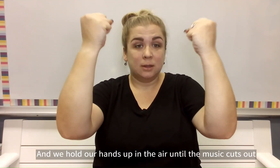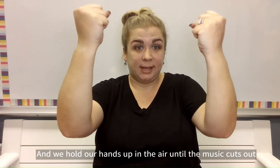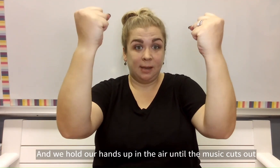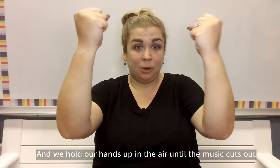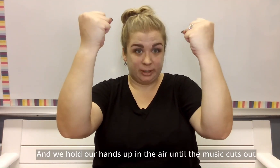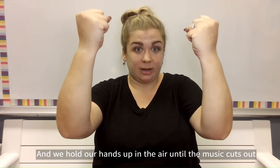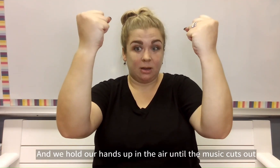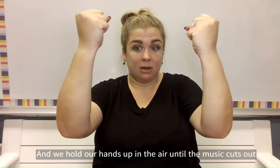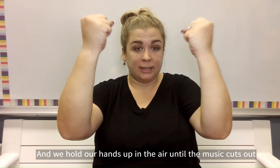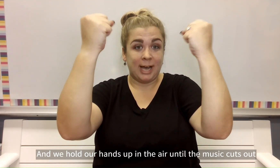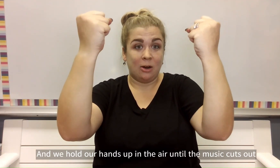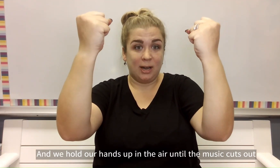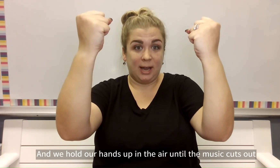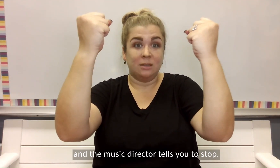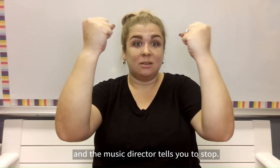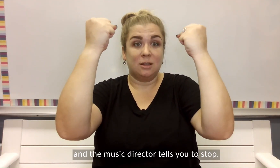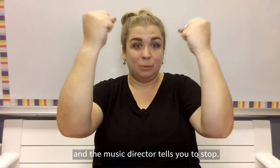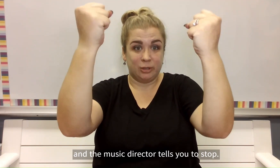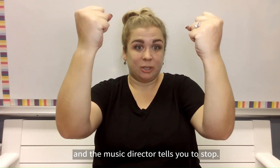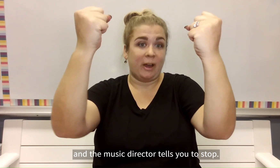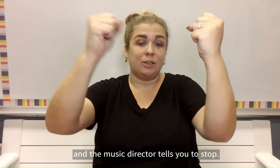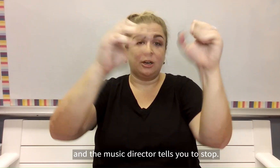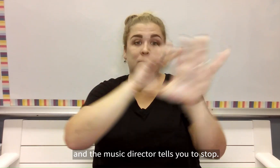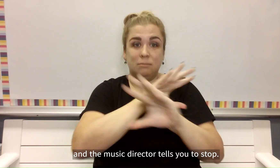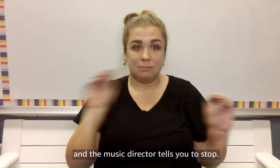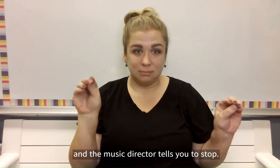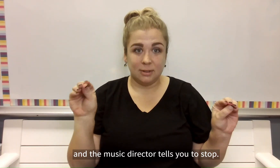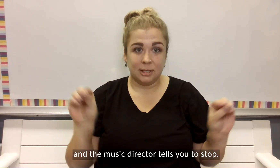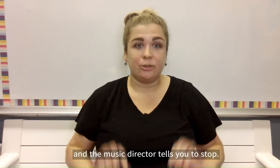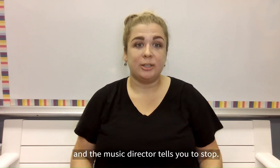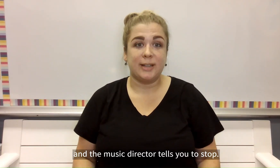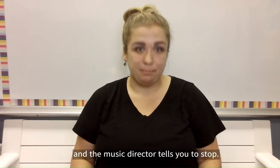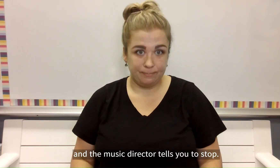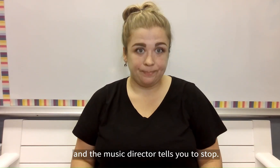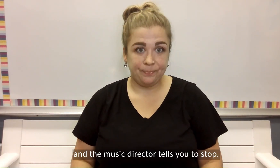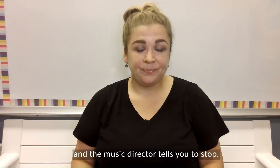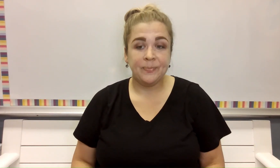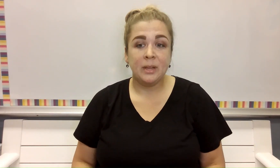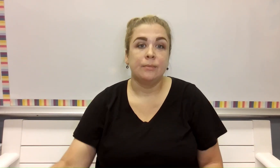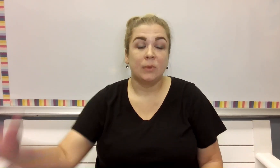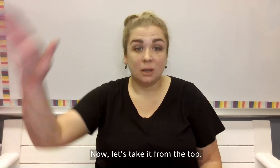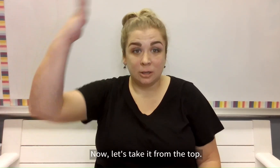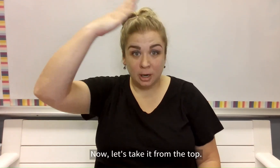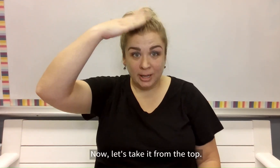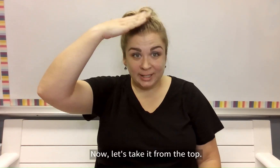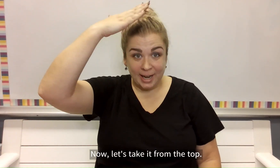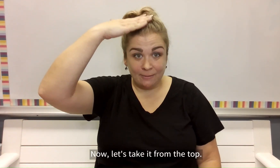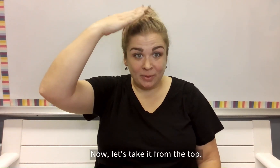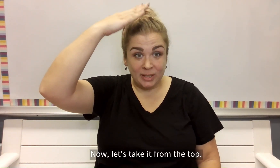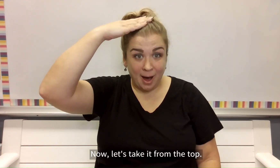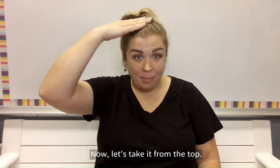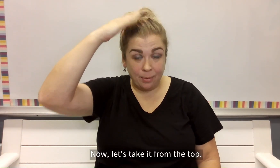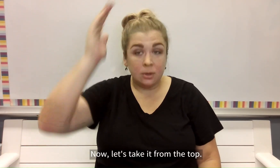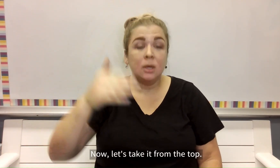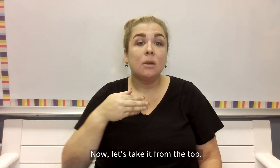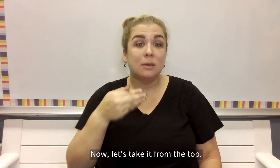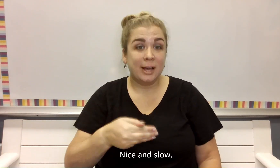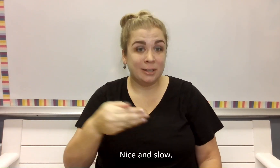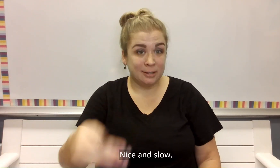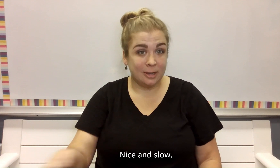the music cuts out and the music director tells you to stop. Now let's take it from the top, nice and slow.